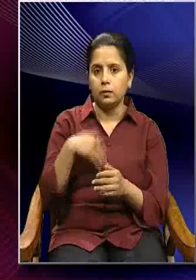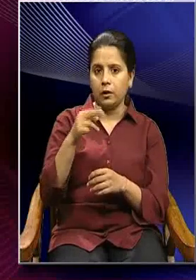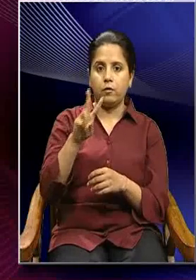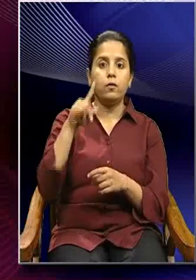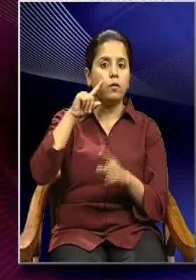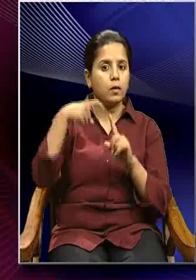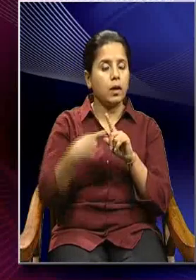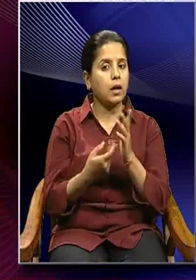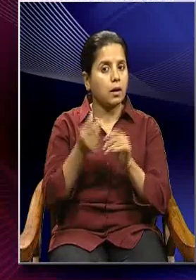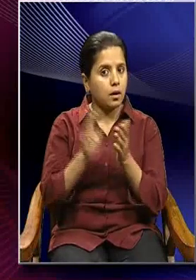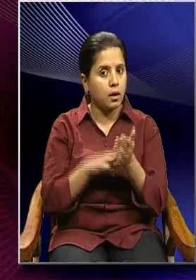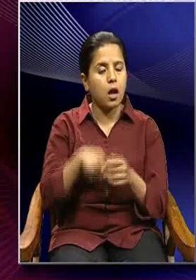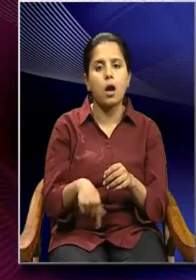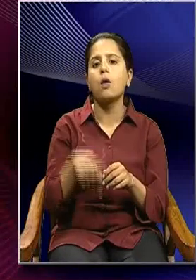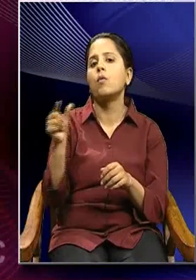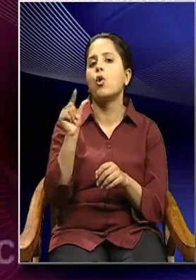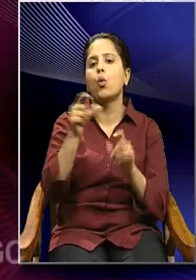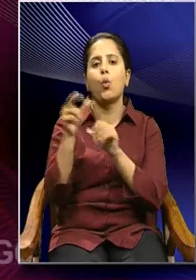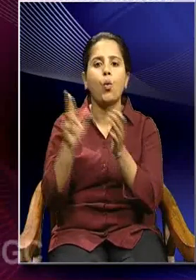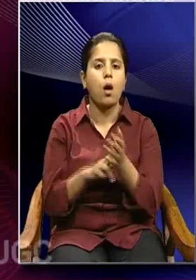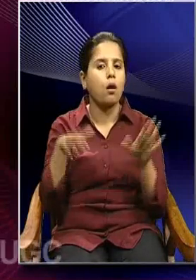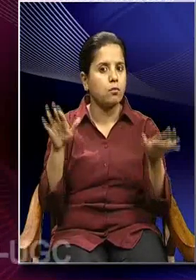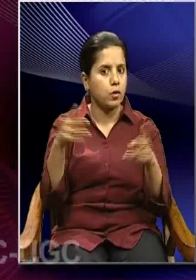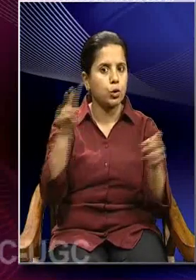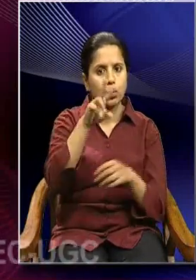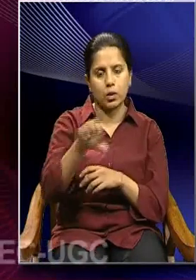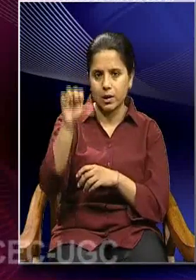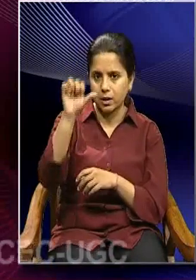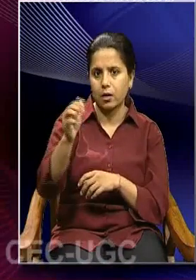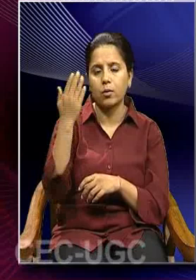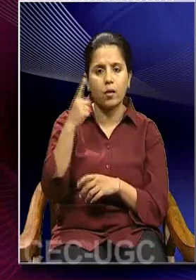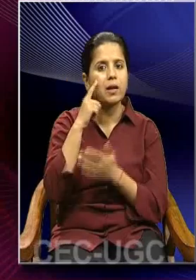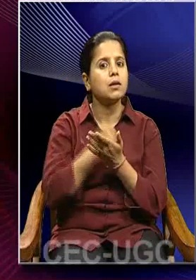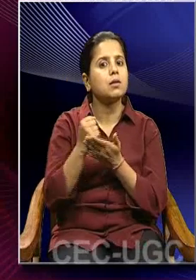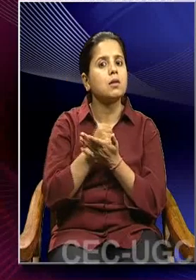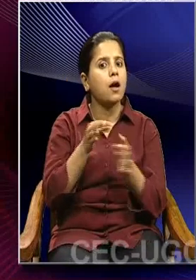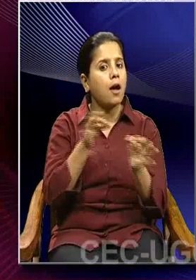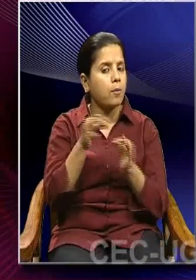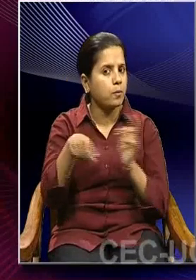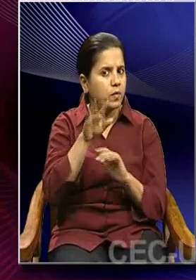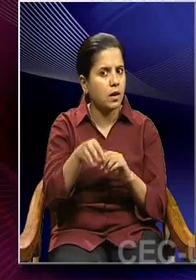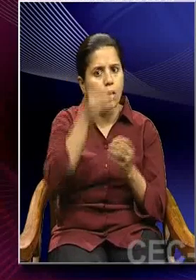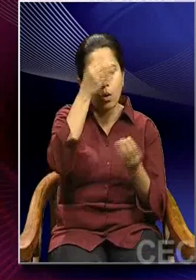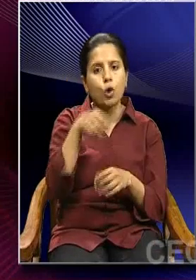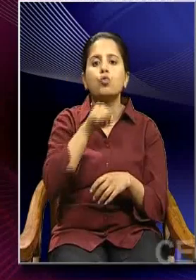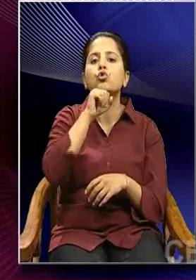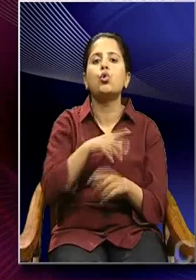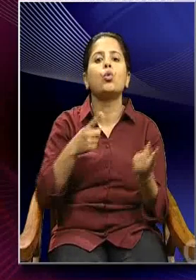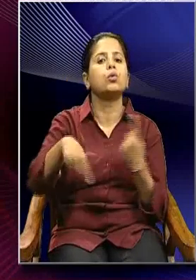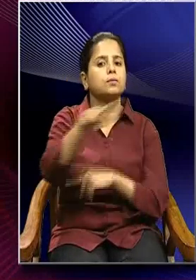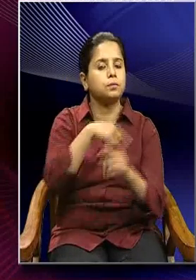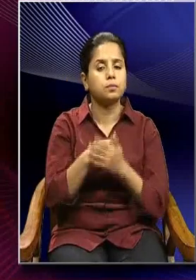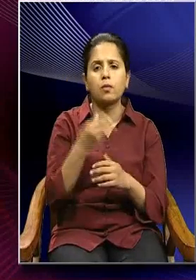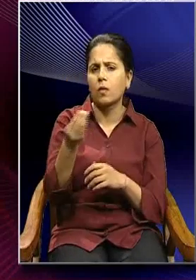Vikramaditya Motwani's Udaan in 2009 again was in a way trying to convey the concerns of the youth. Then